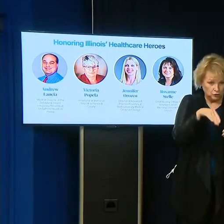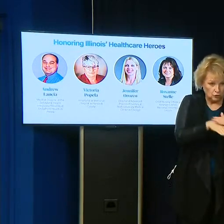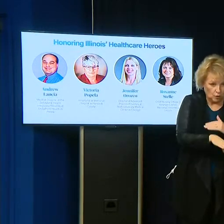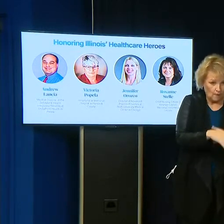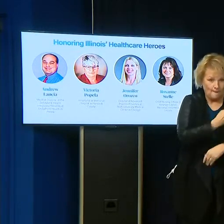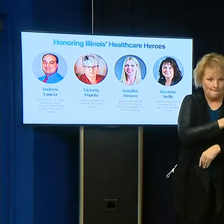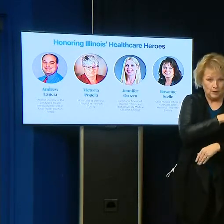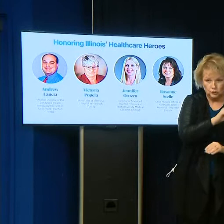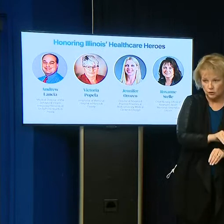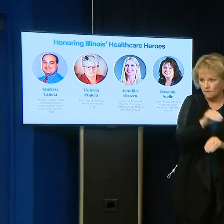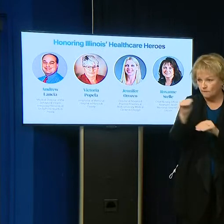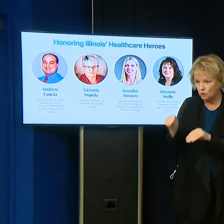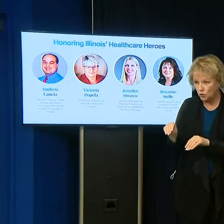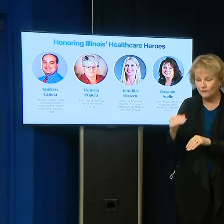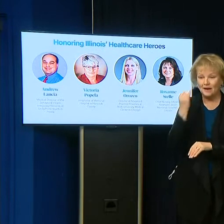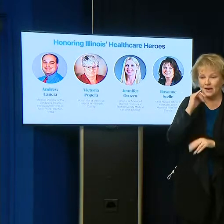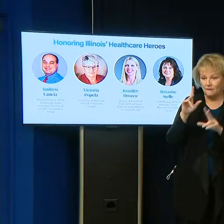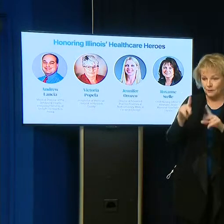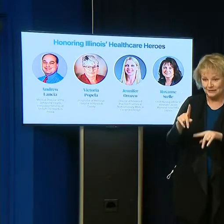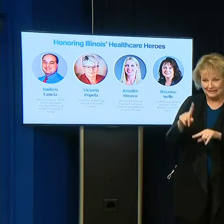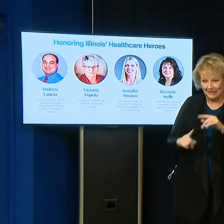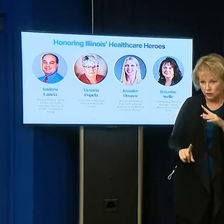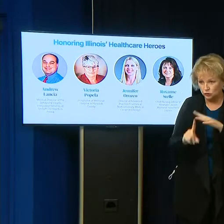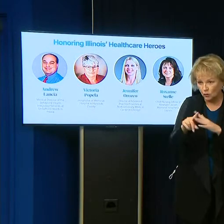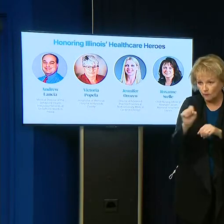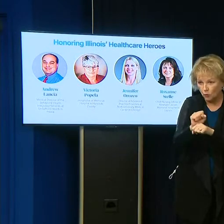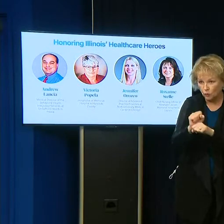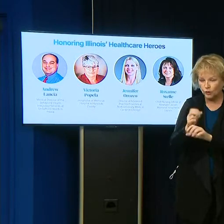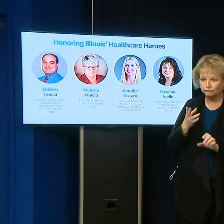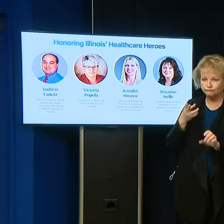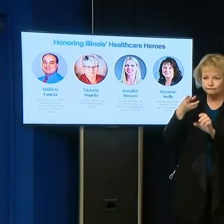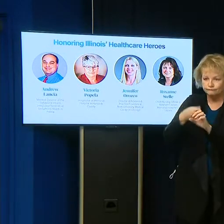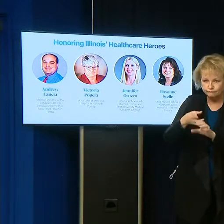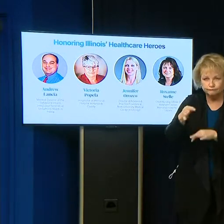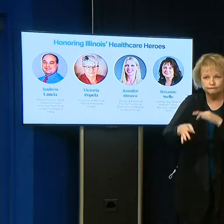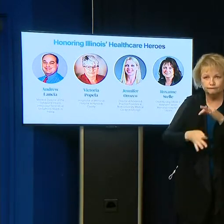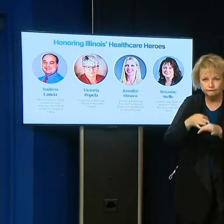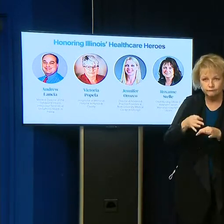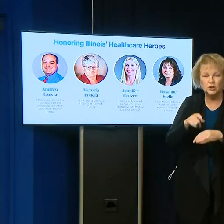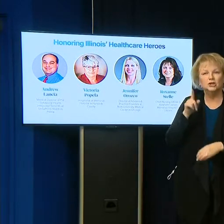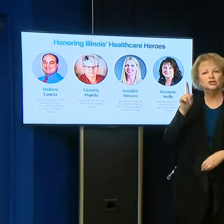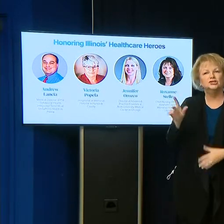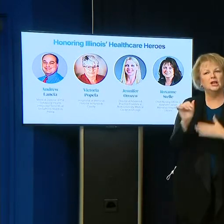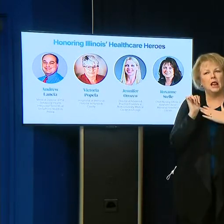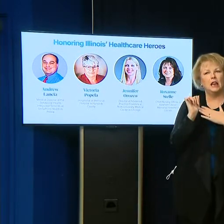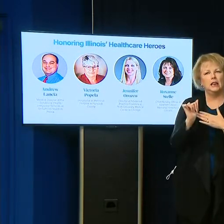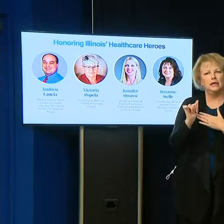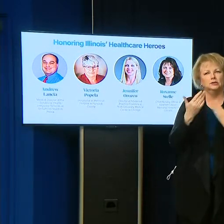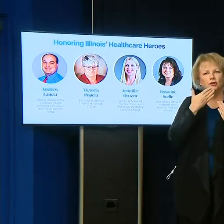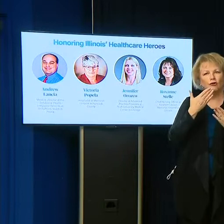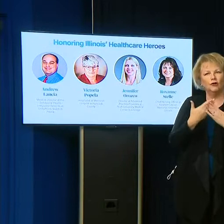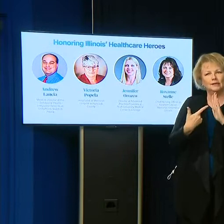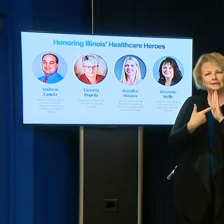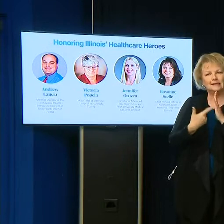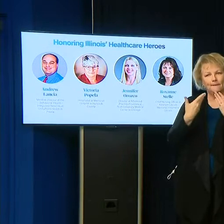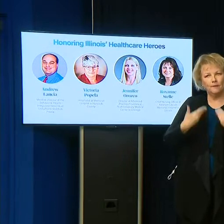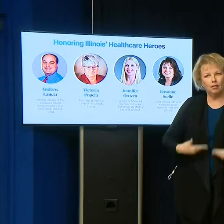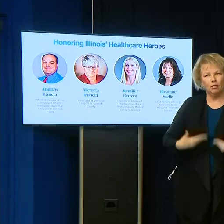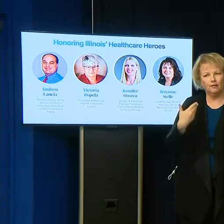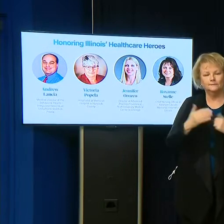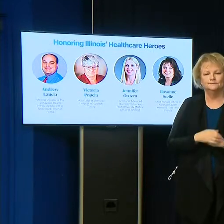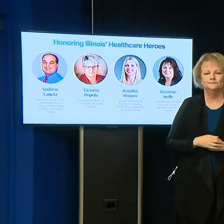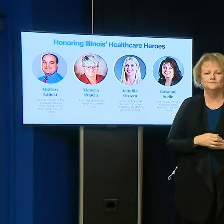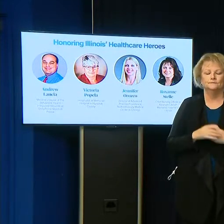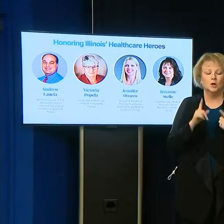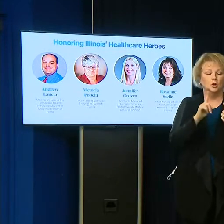jumps in to cover staffing shortages whenever necessary. She truly leads by example. Whether it's